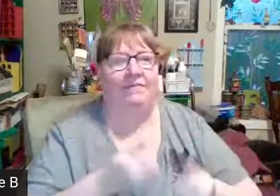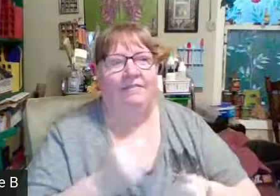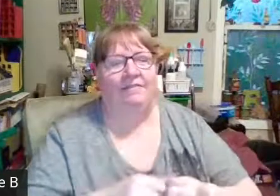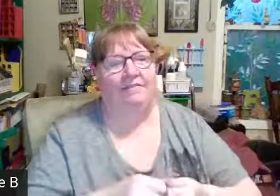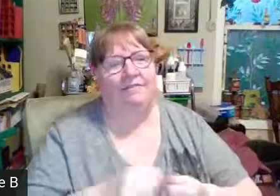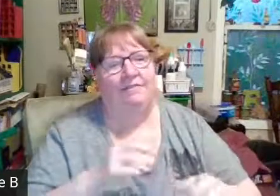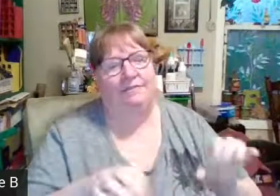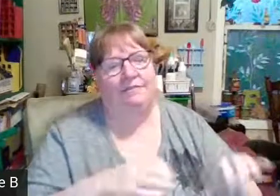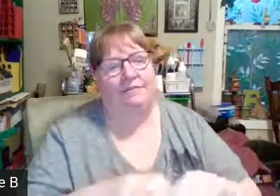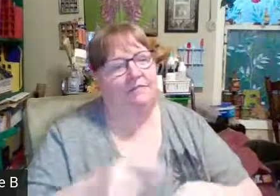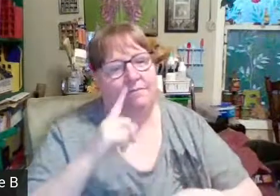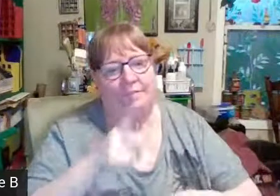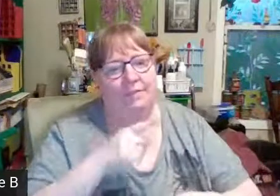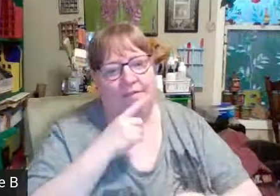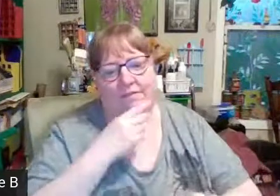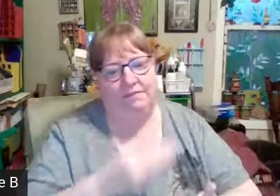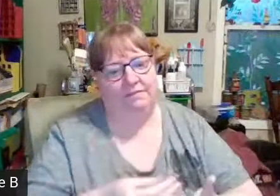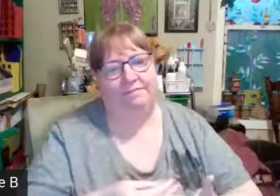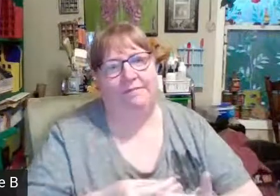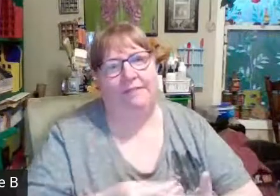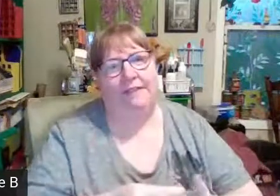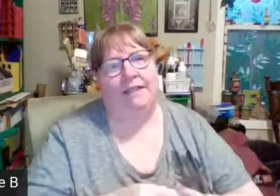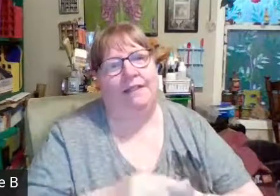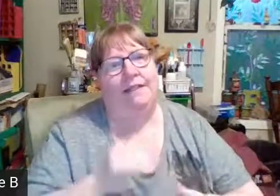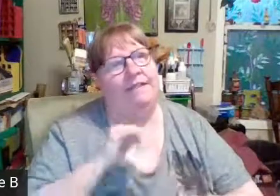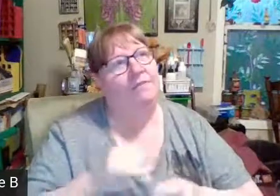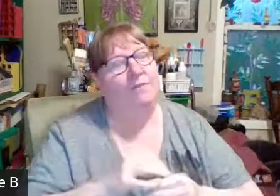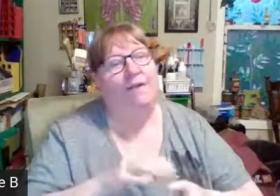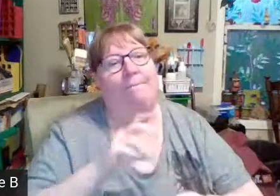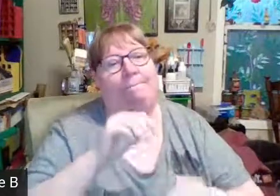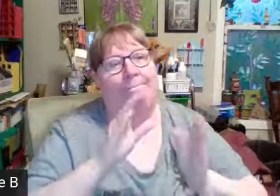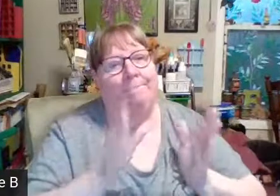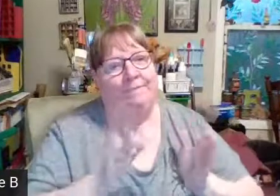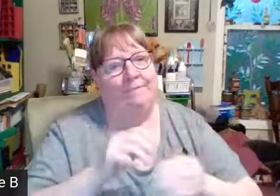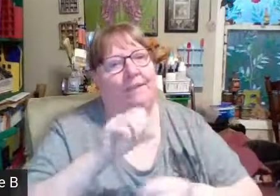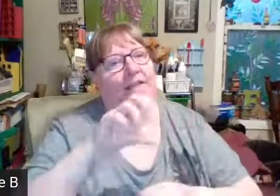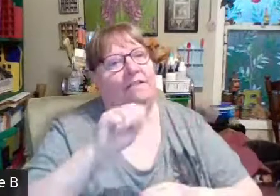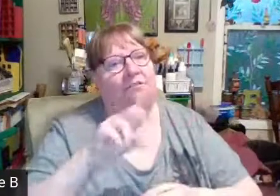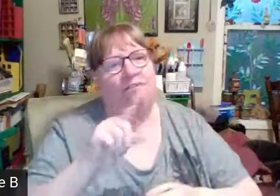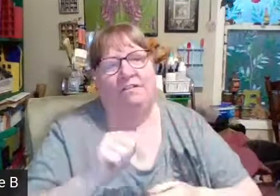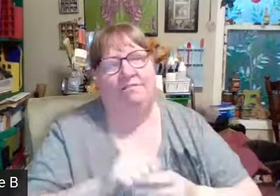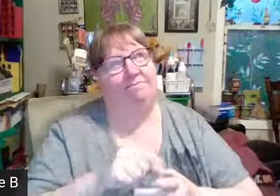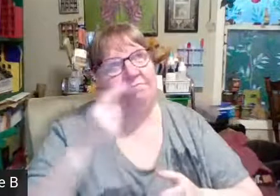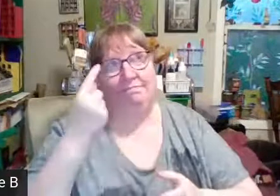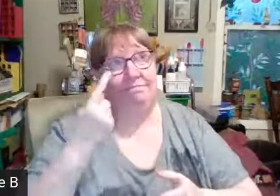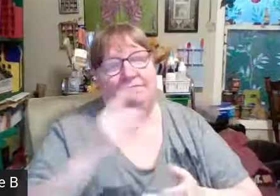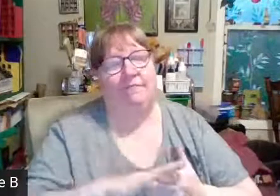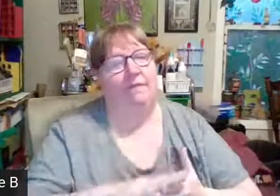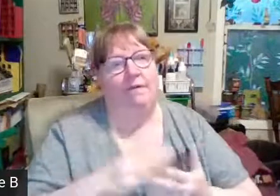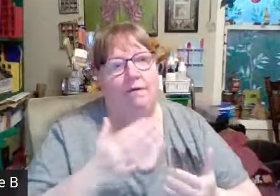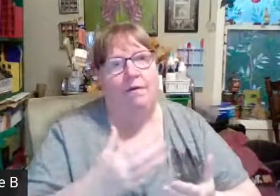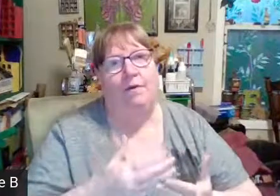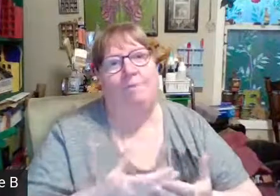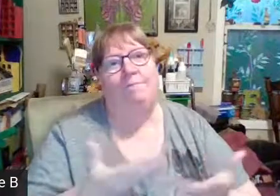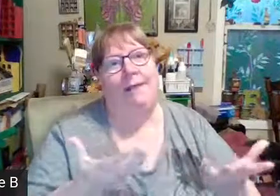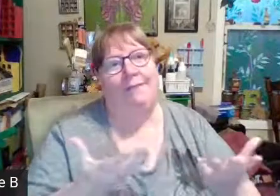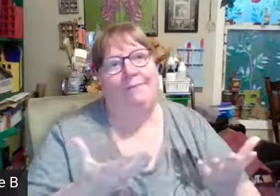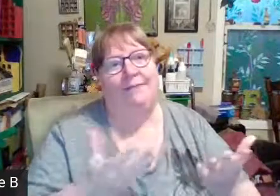were to wish for a big shot, right? Sometimes we'll go order, I shouldn't say sometimes, one time